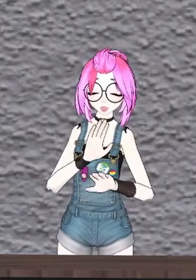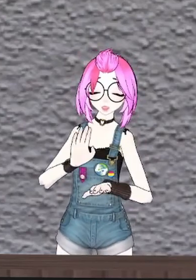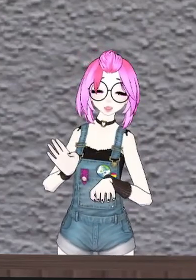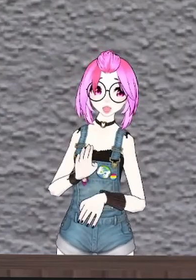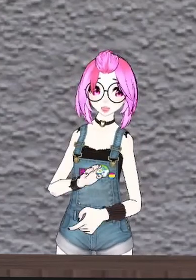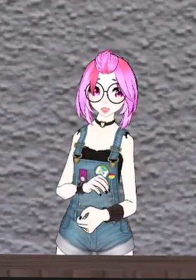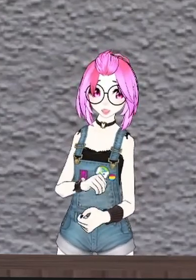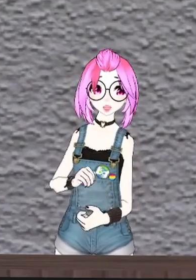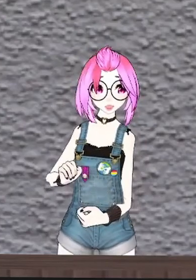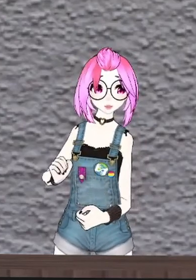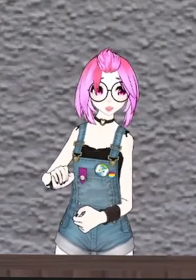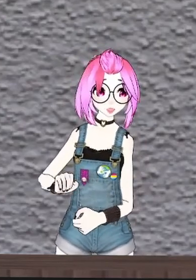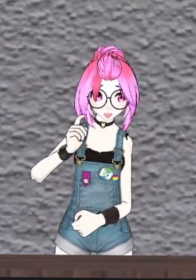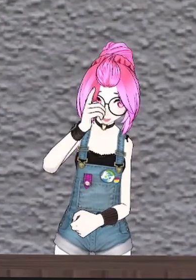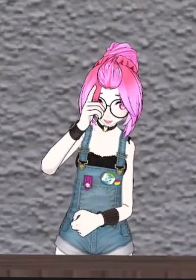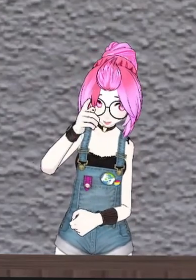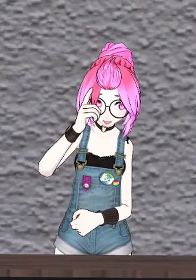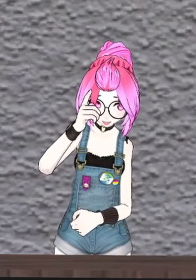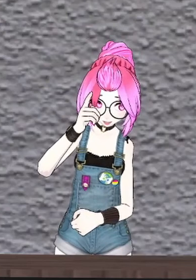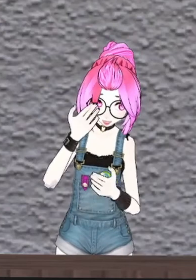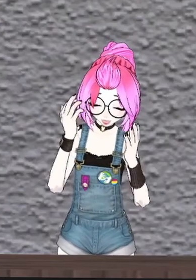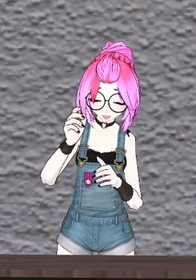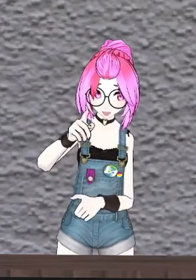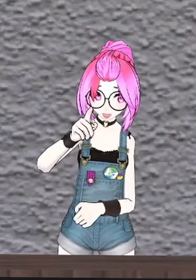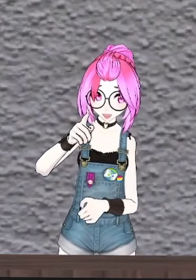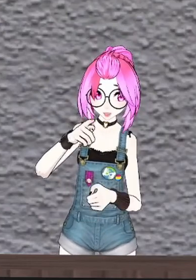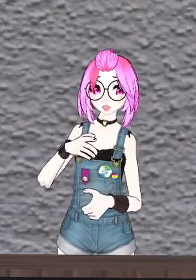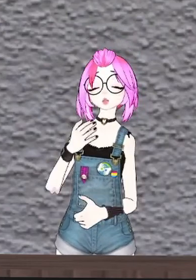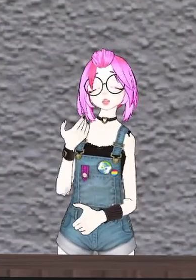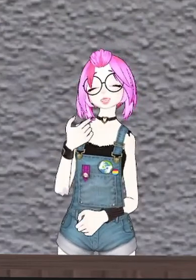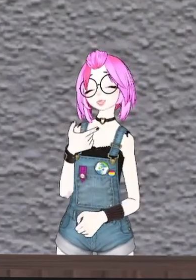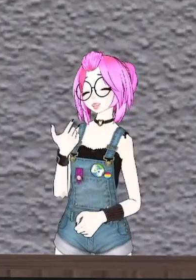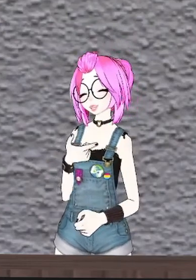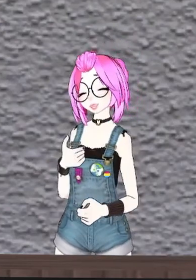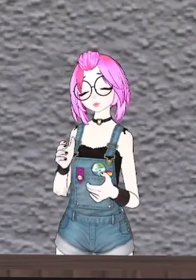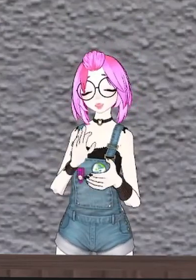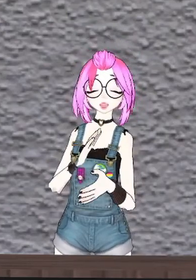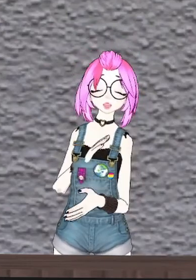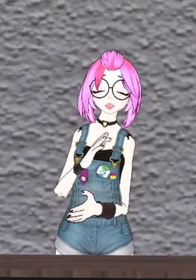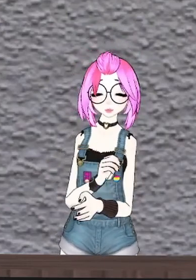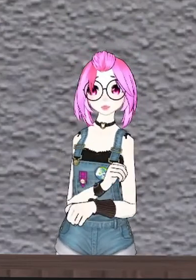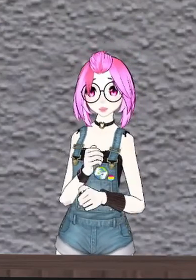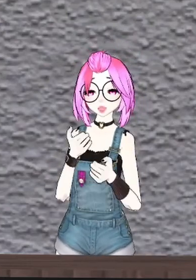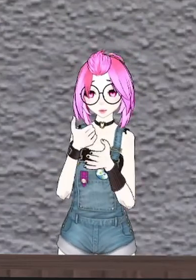worry about it, We're not like, you must have VR. How dare you? It's okay. I hope that